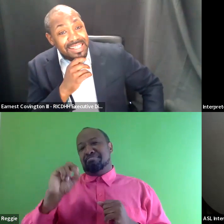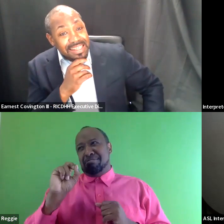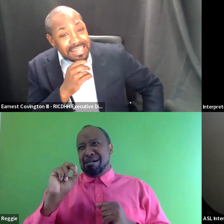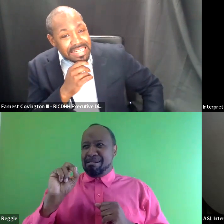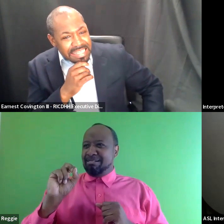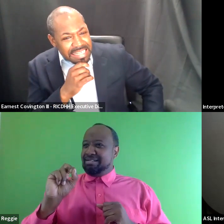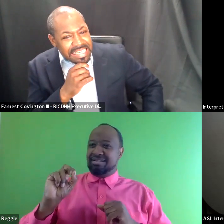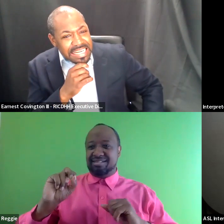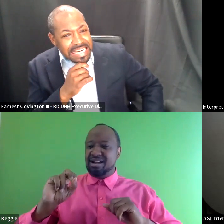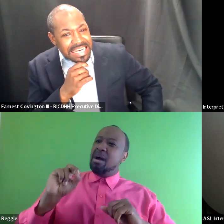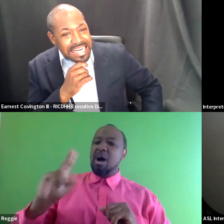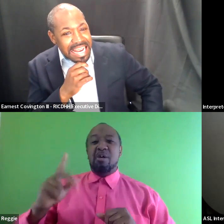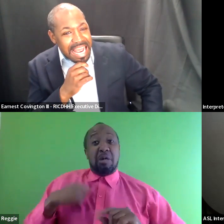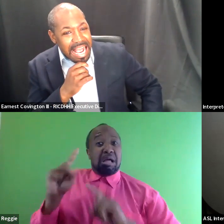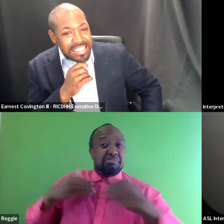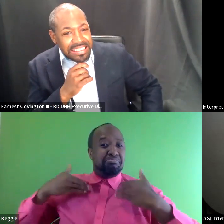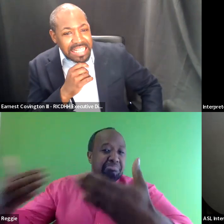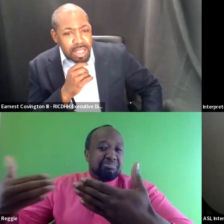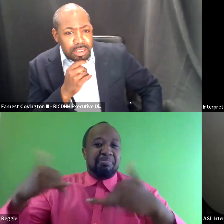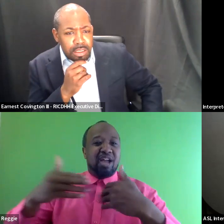Wow. So